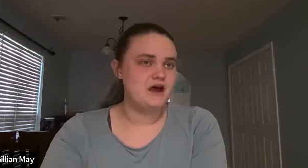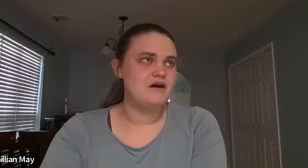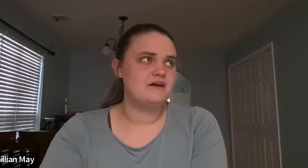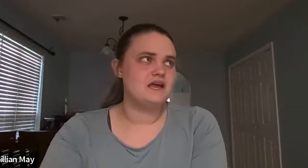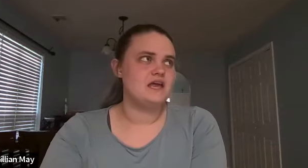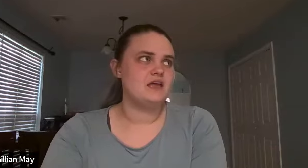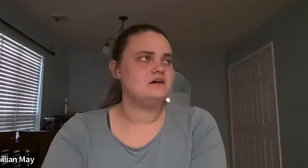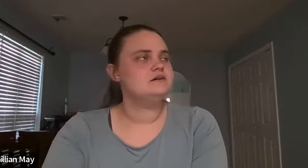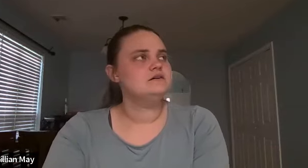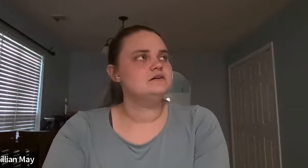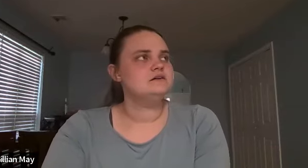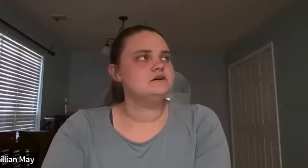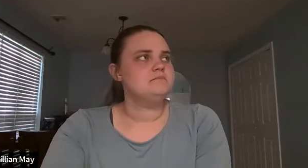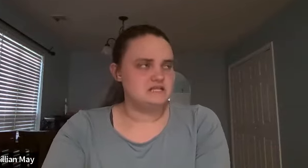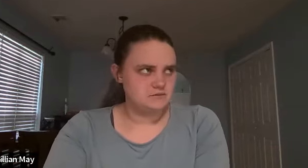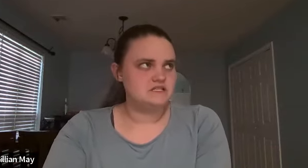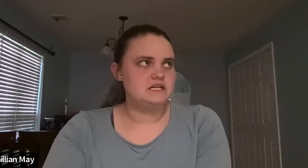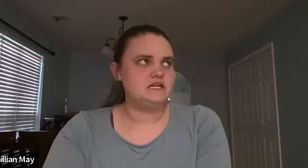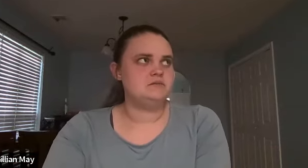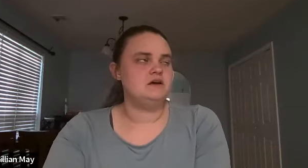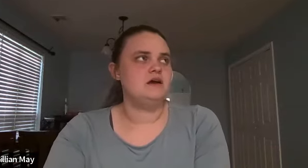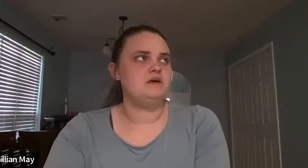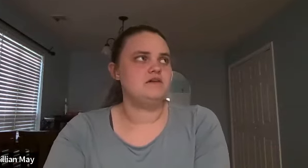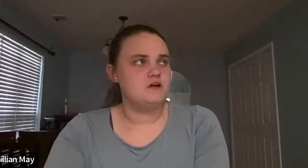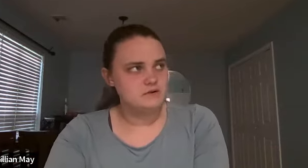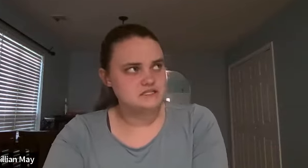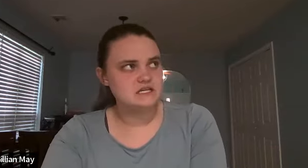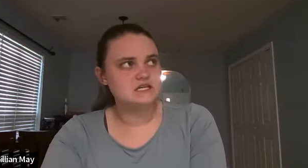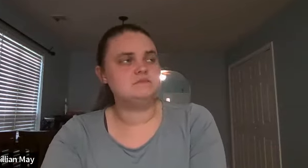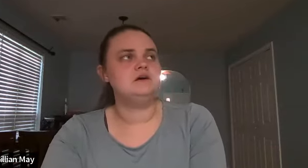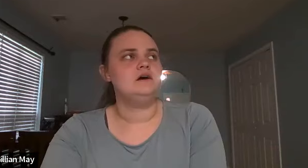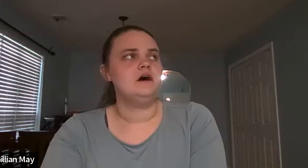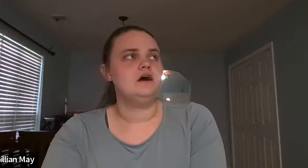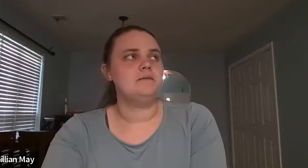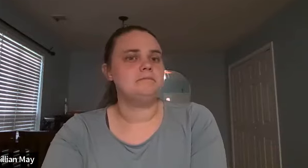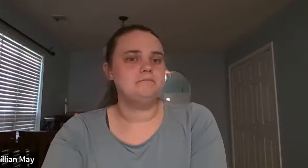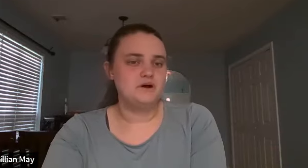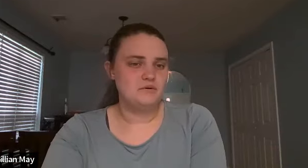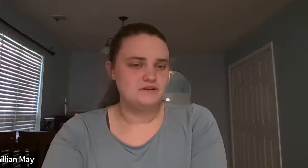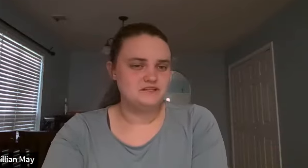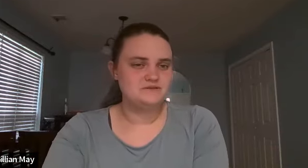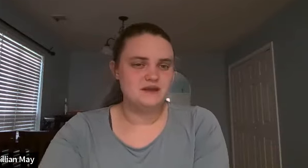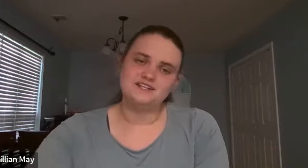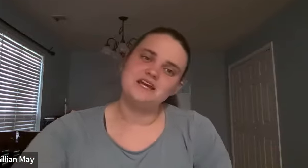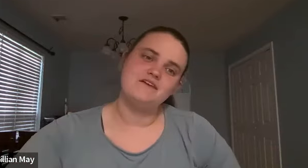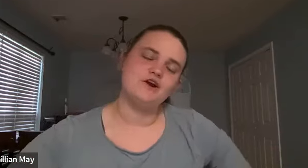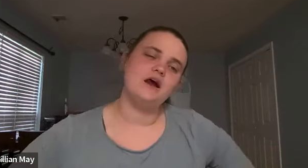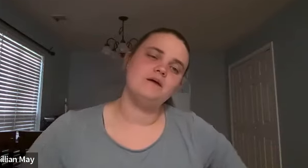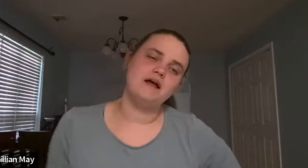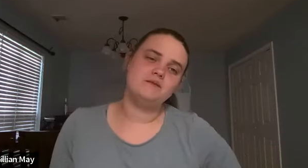have a basketball team and we have a volleyball team. But what we do is we actually have our Alabama